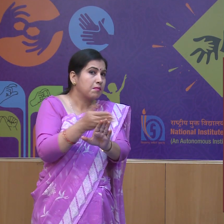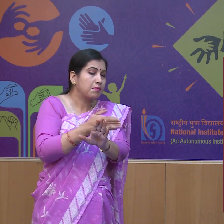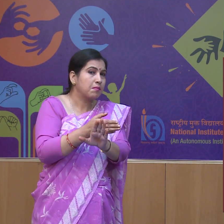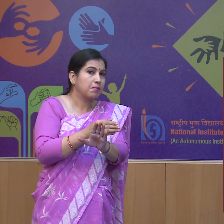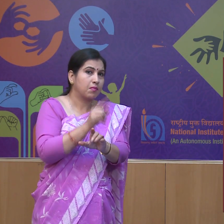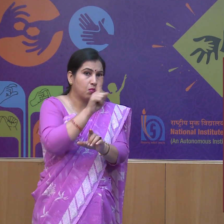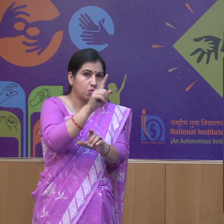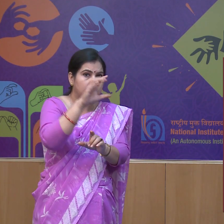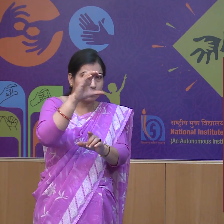19th century,